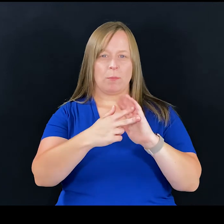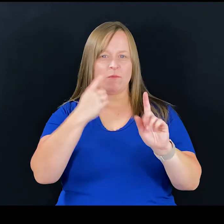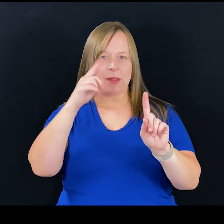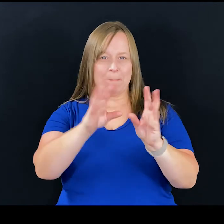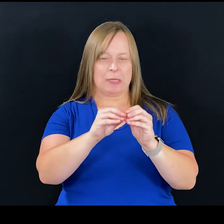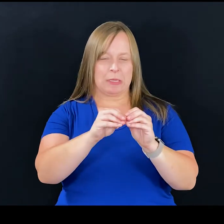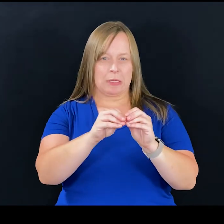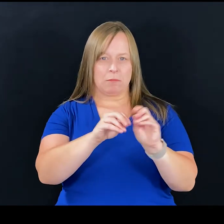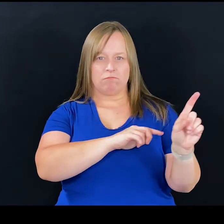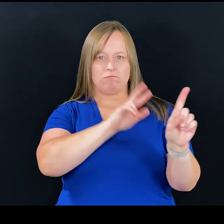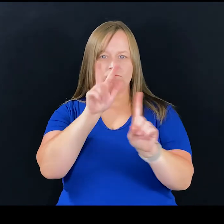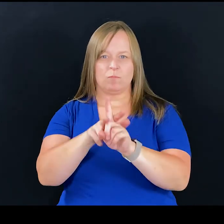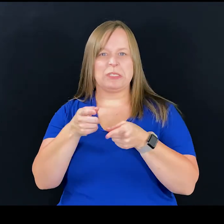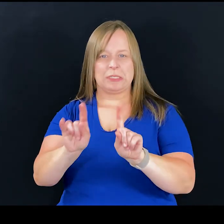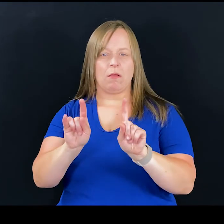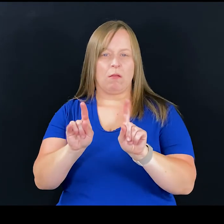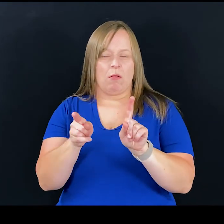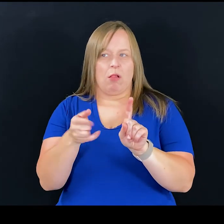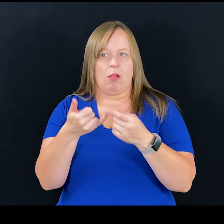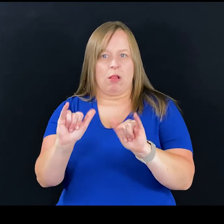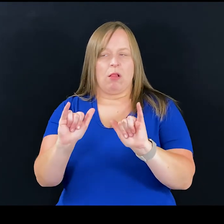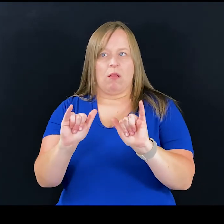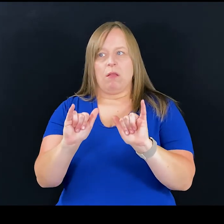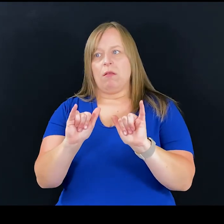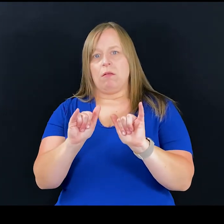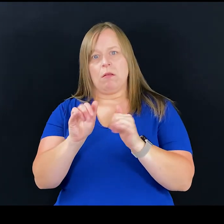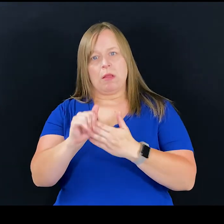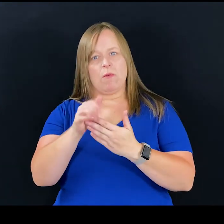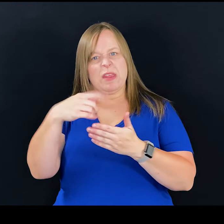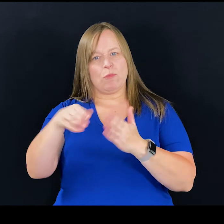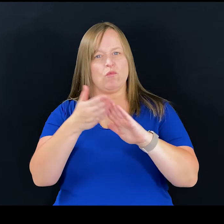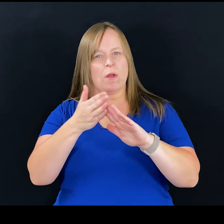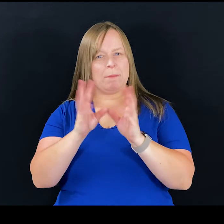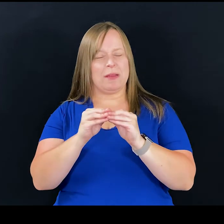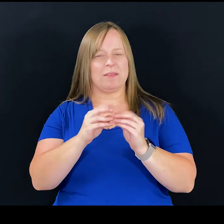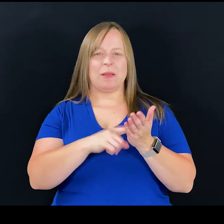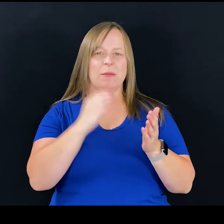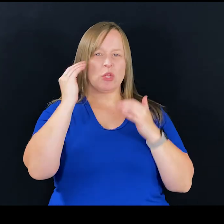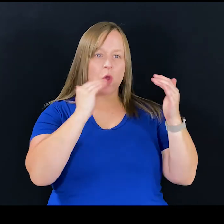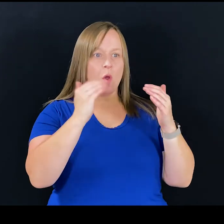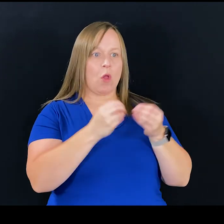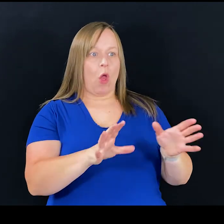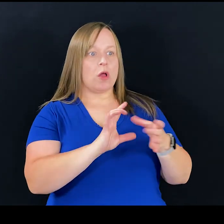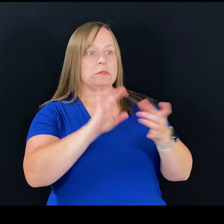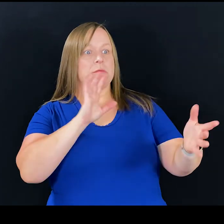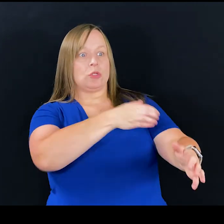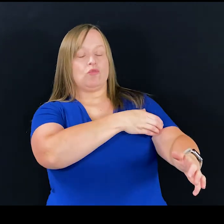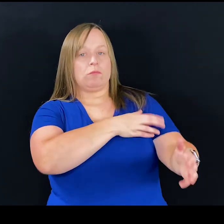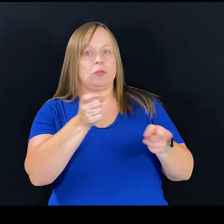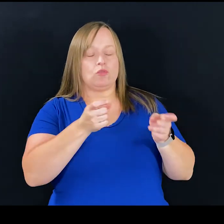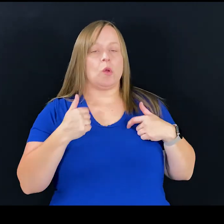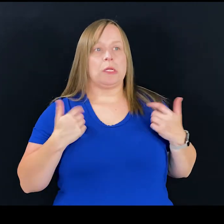the purpose of the meeting is, while still allowing the student to run the meeting. I think that we as adults sometimes have a fear of loss